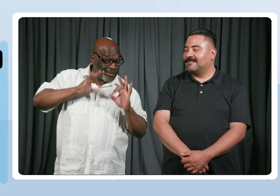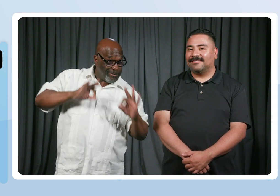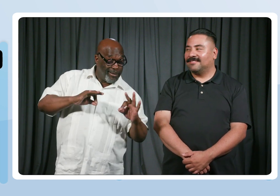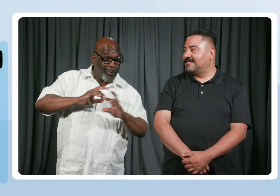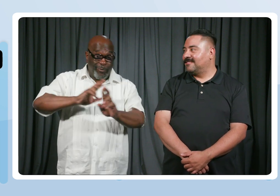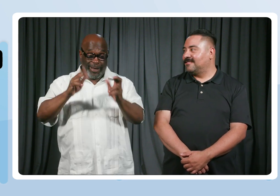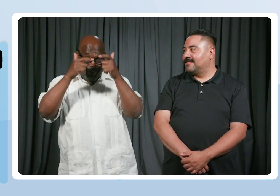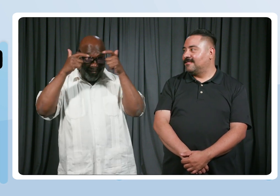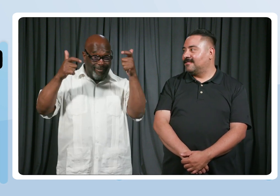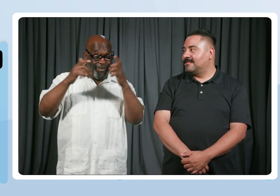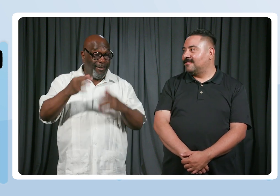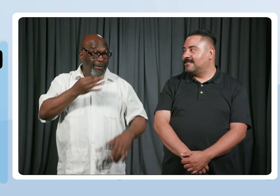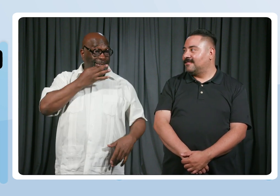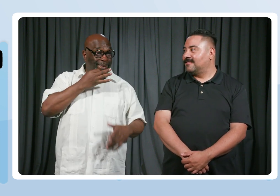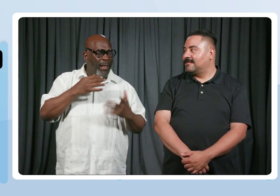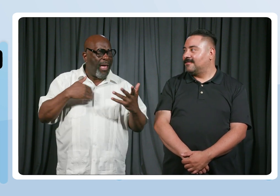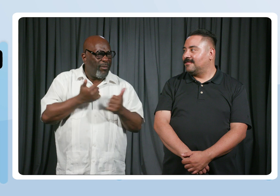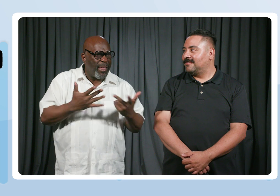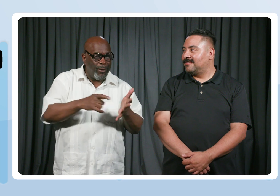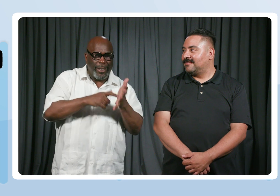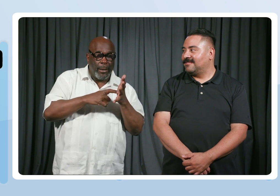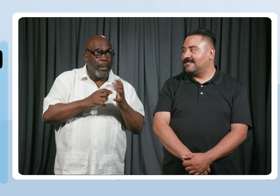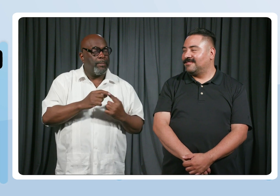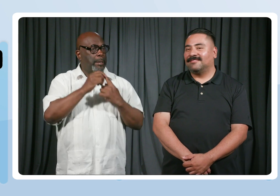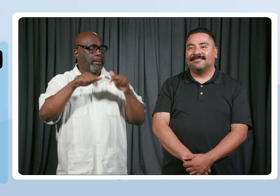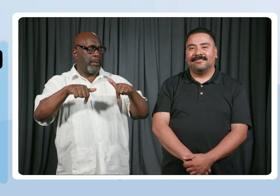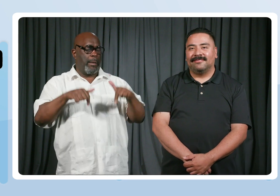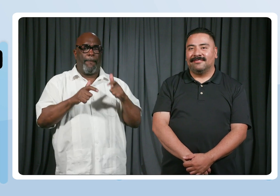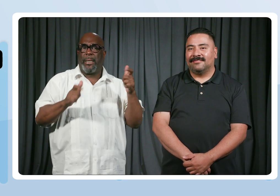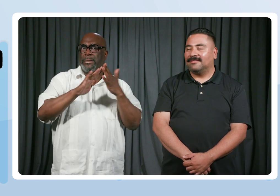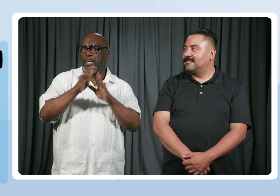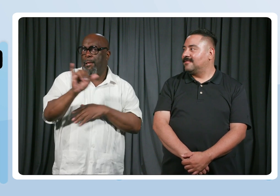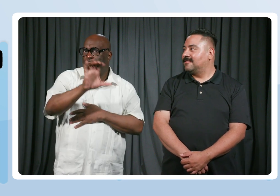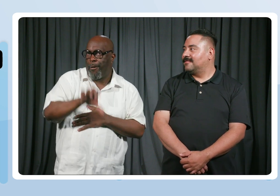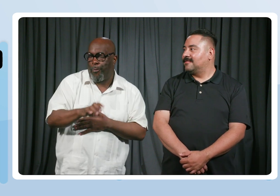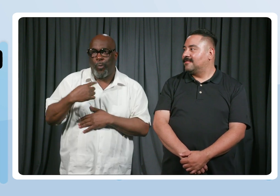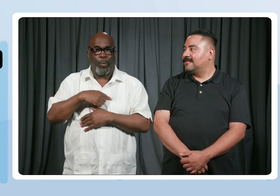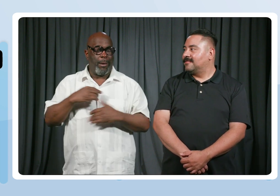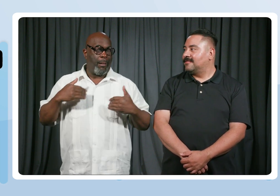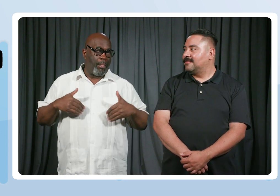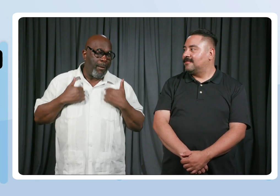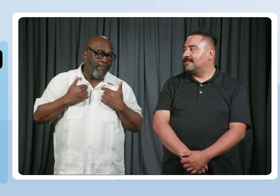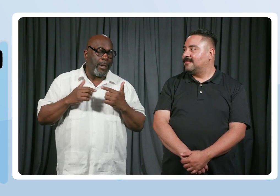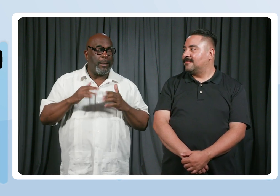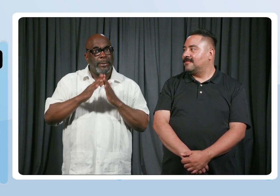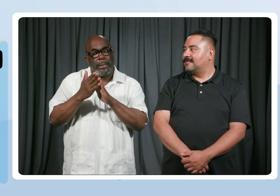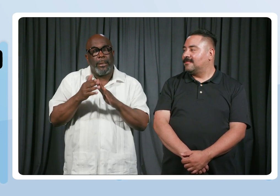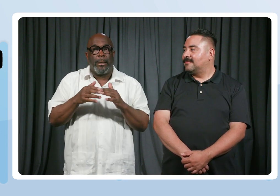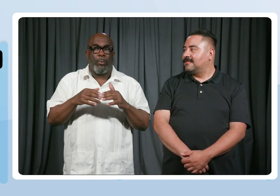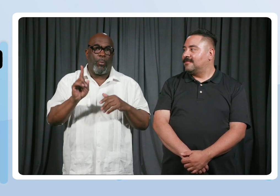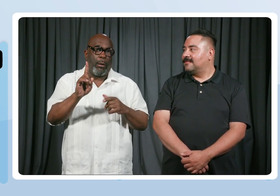have everything you needed? Particularly in a big city like Chicago, where we live in a hyper-segregated city with